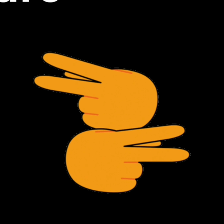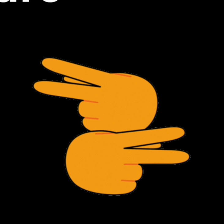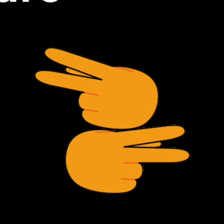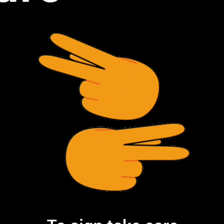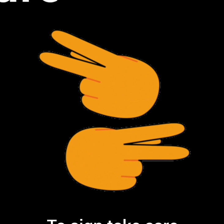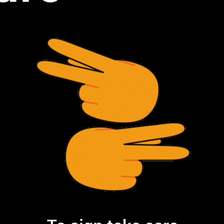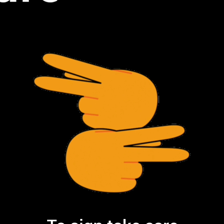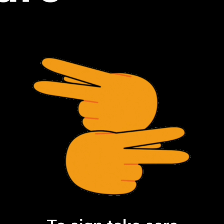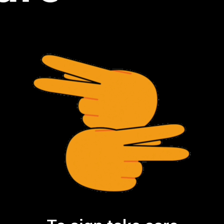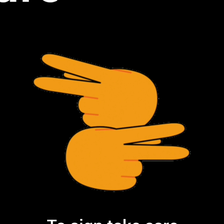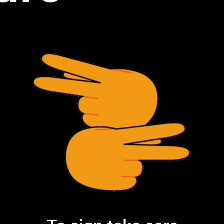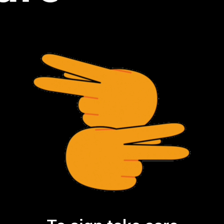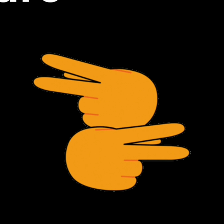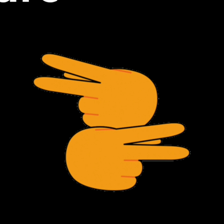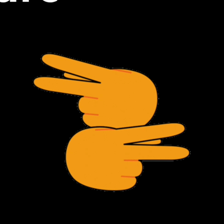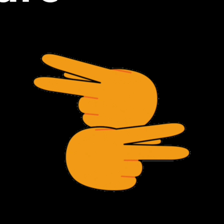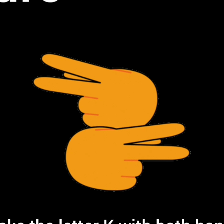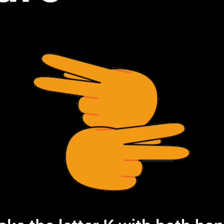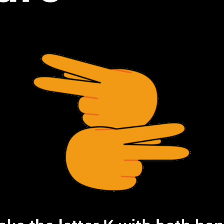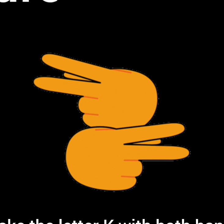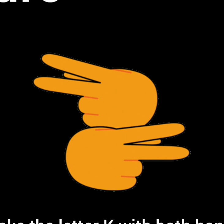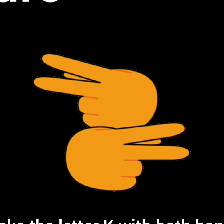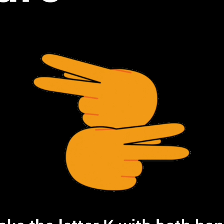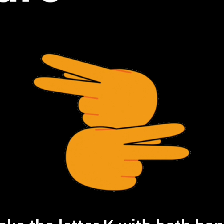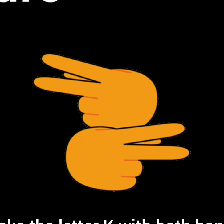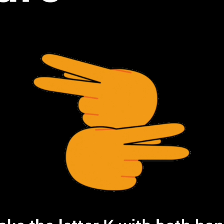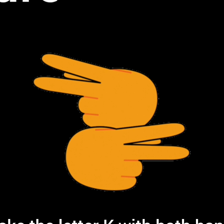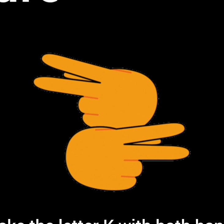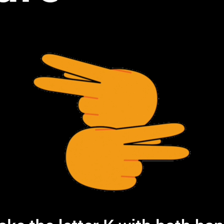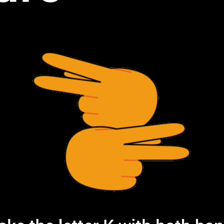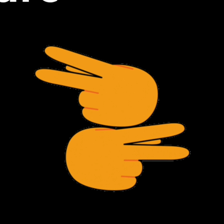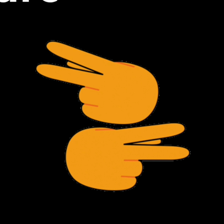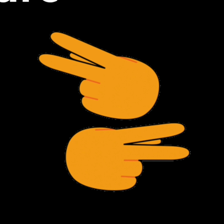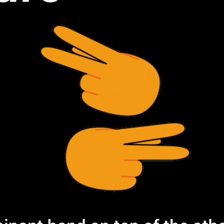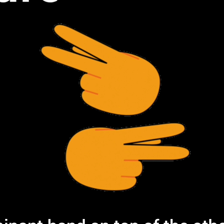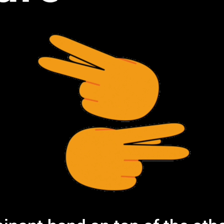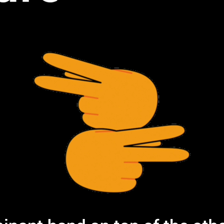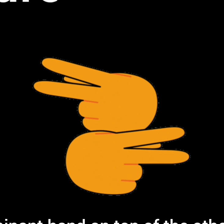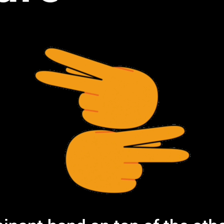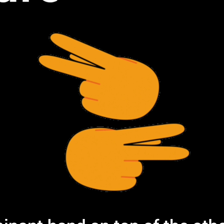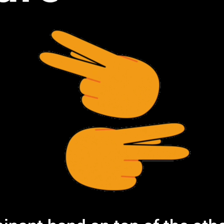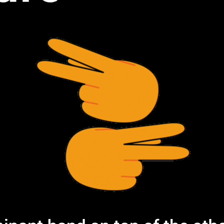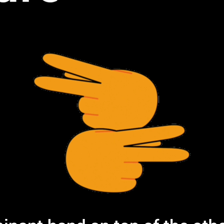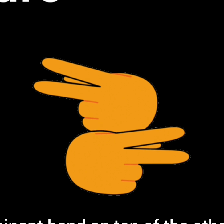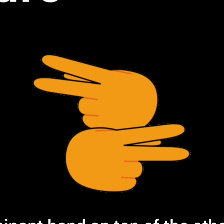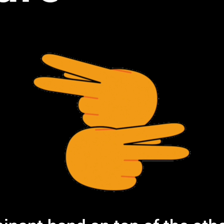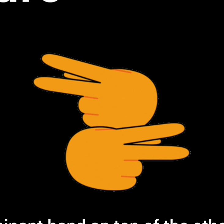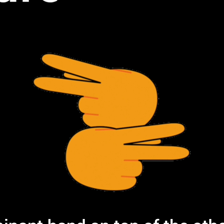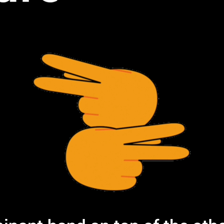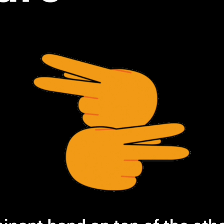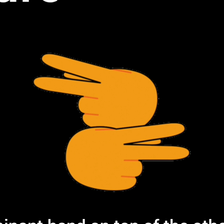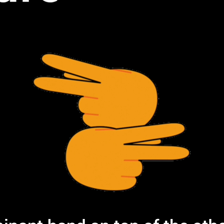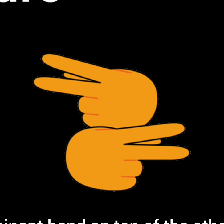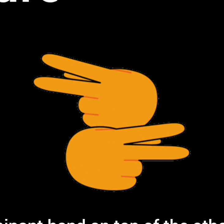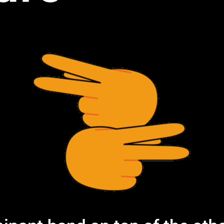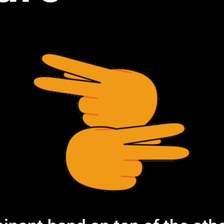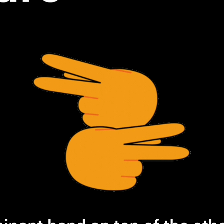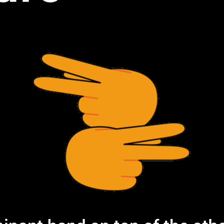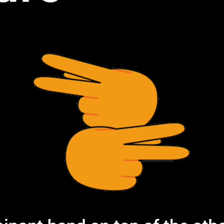To sign take care, make the letter K with both hands. Place your dominant hand on top of the other, and tap